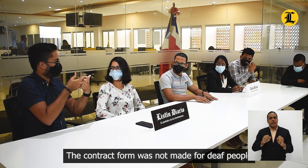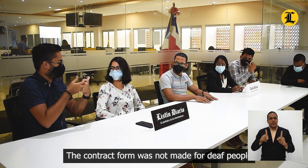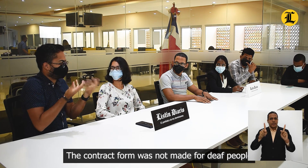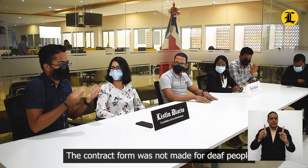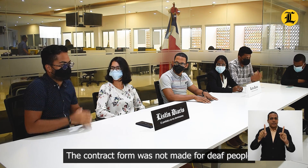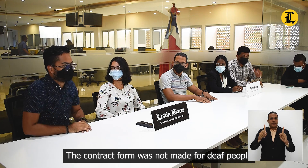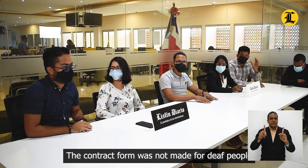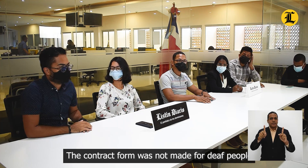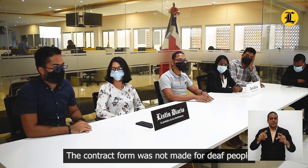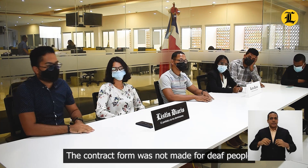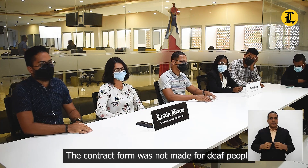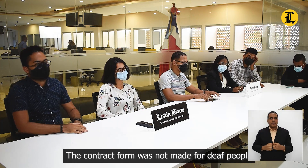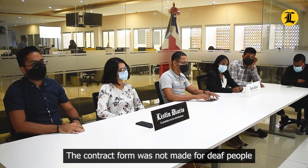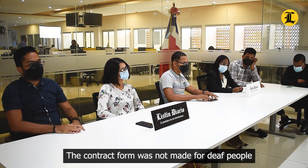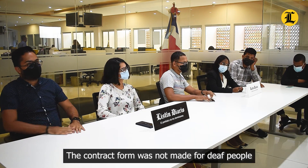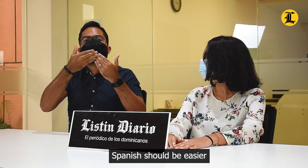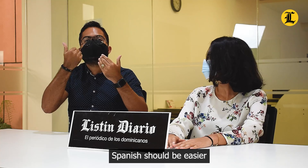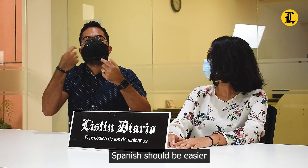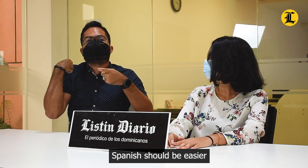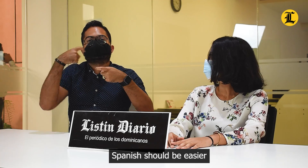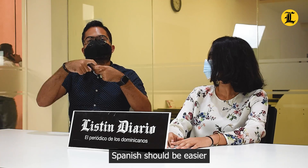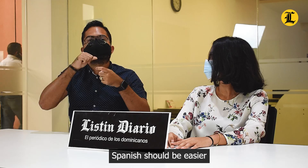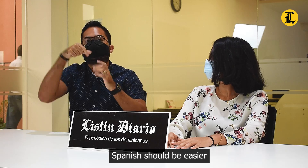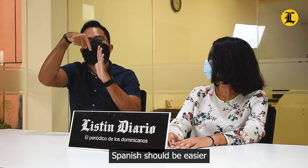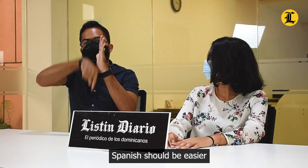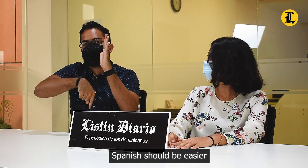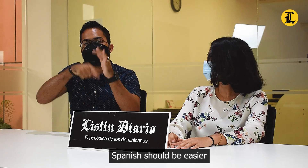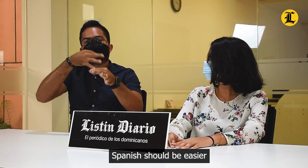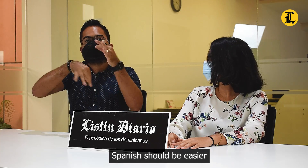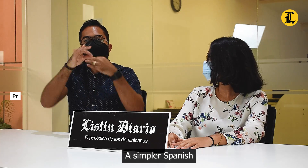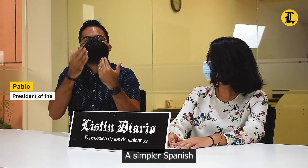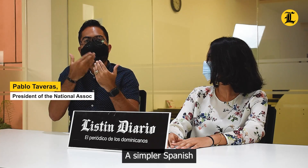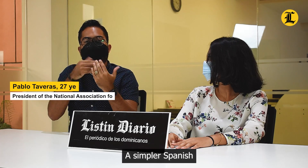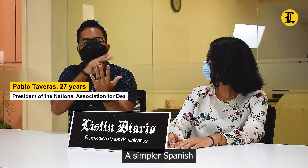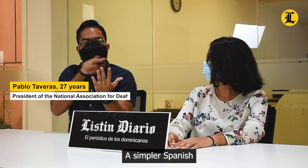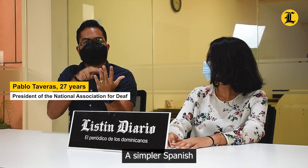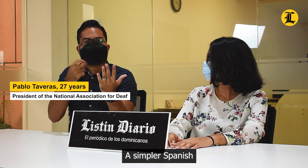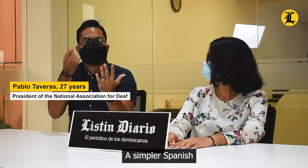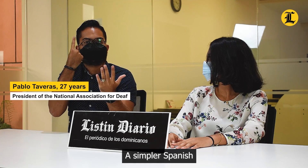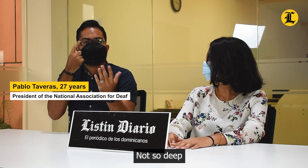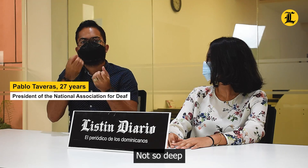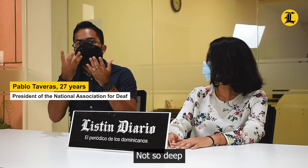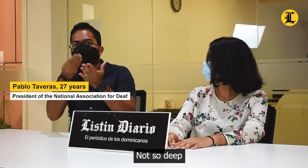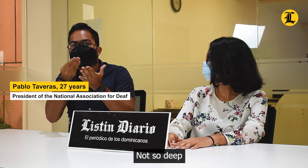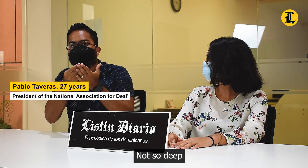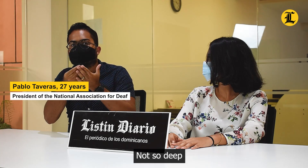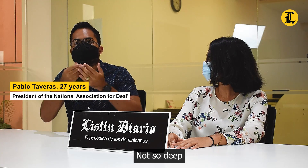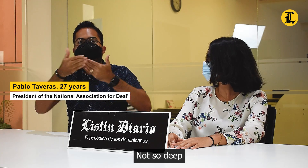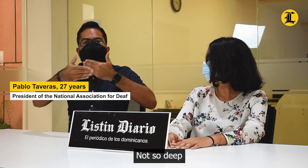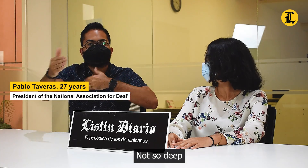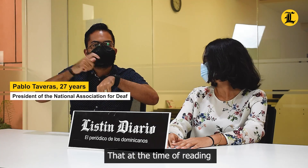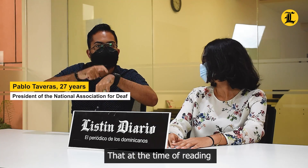The contract form was not made for deaf people. Spanish should be easier, a simpler Spanish, not so